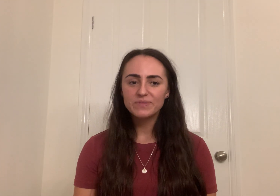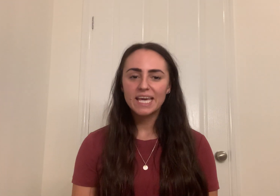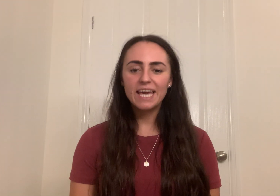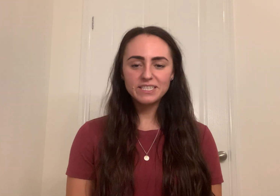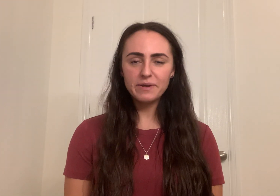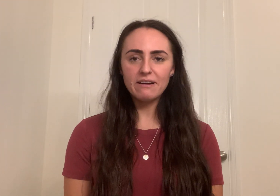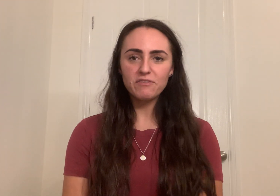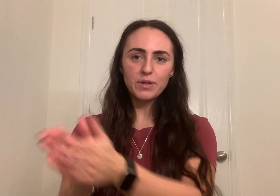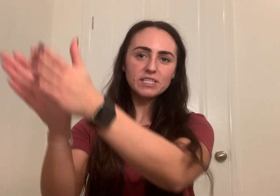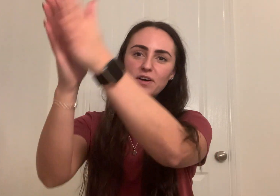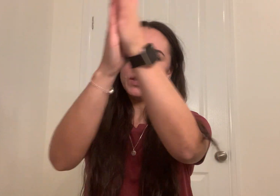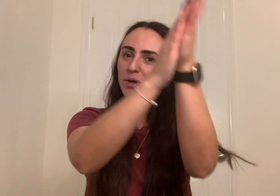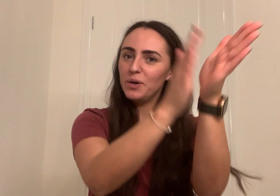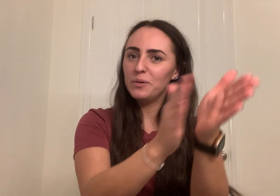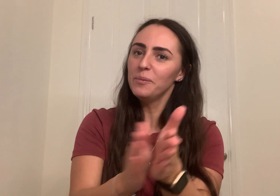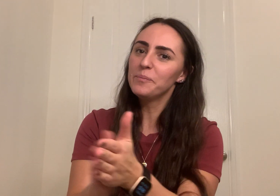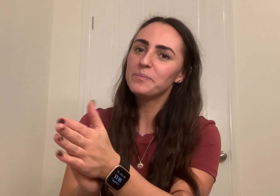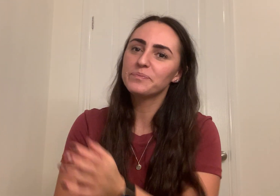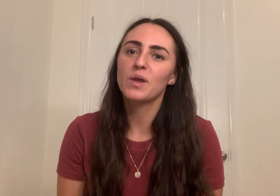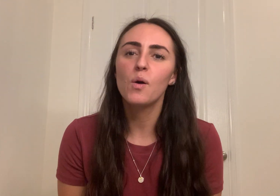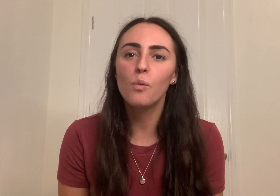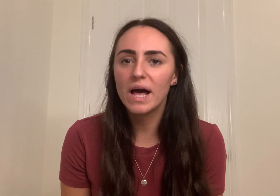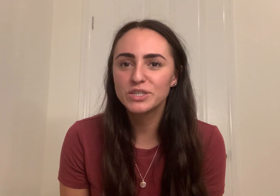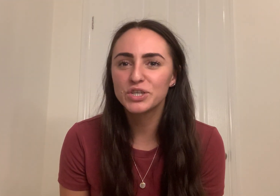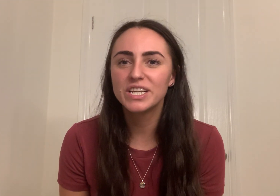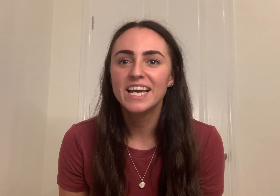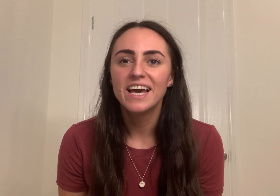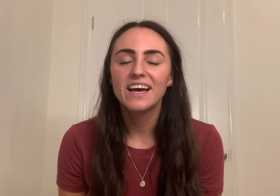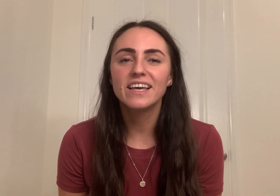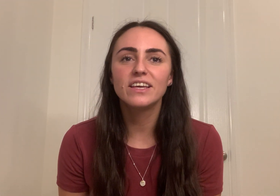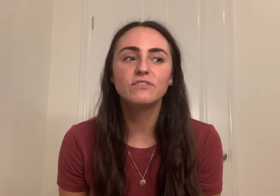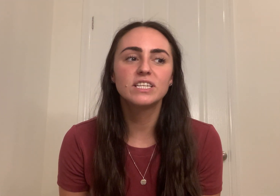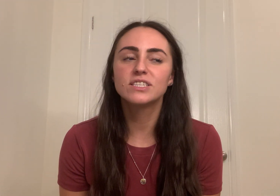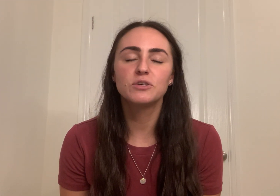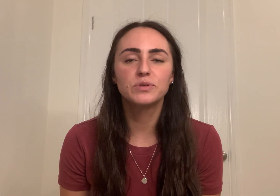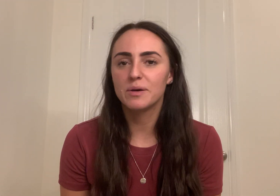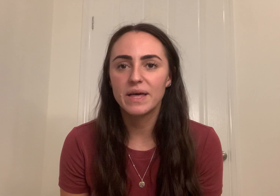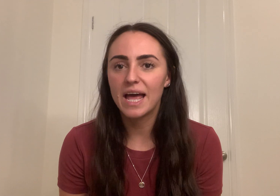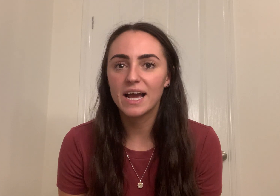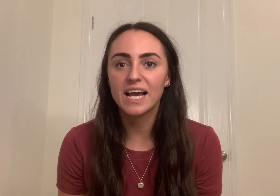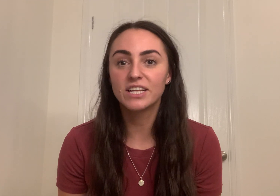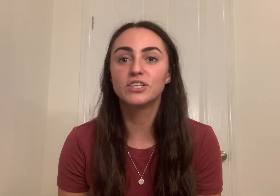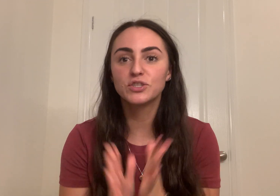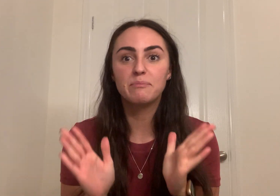Here is a big round of applause for you. Well done. You did a super job then. I can just